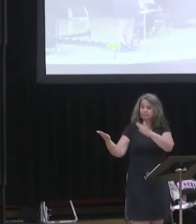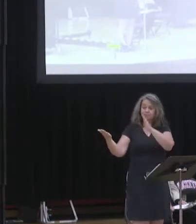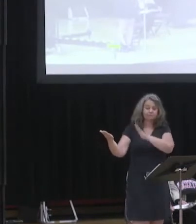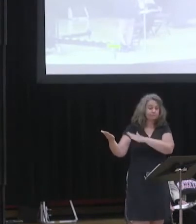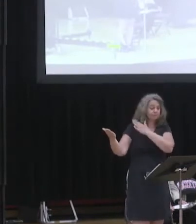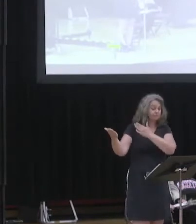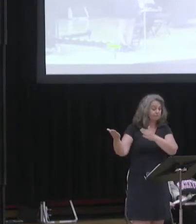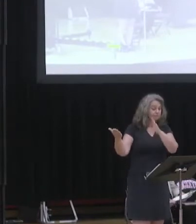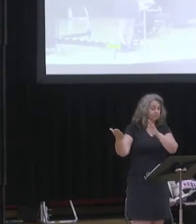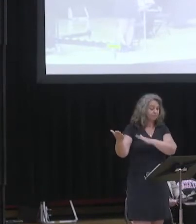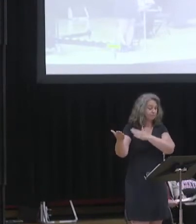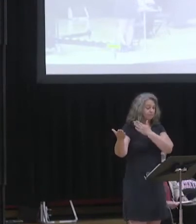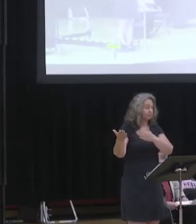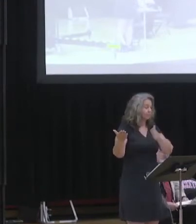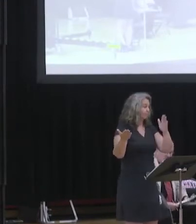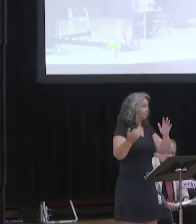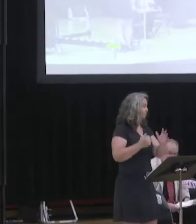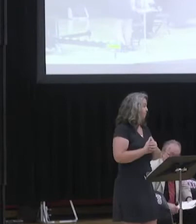School Hymn.